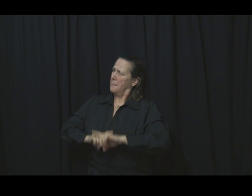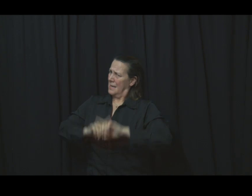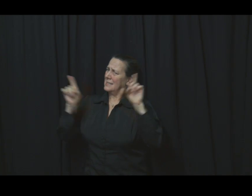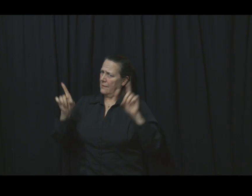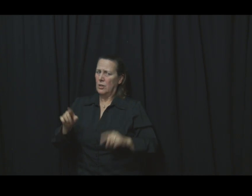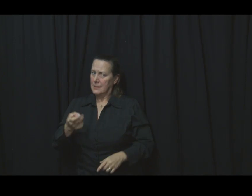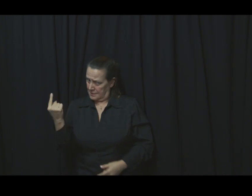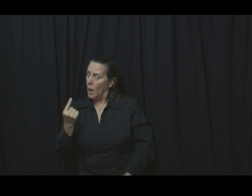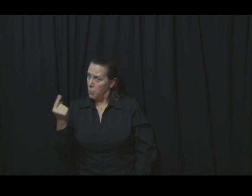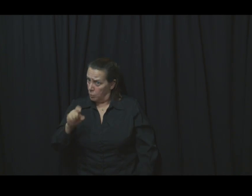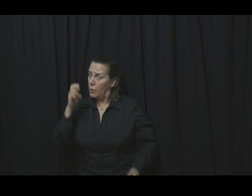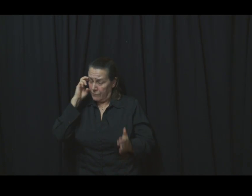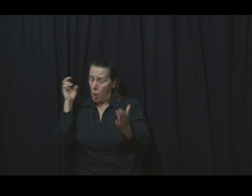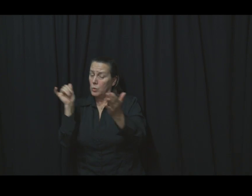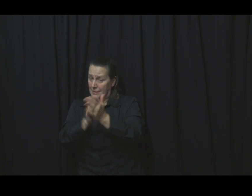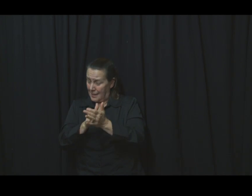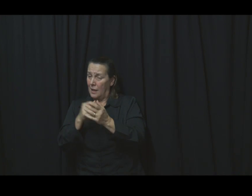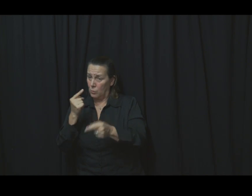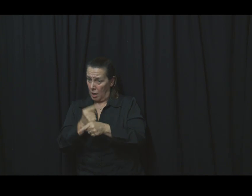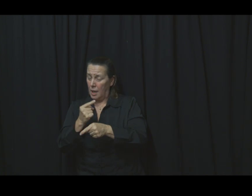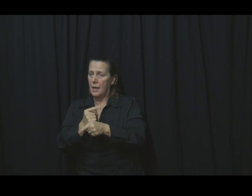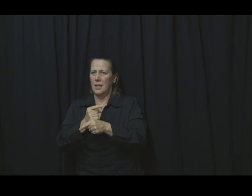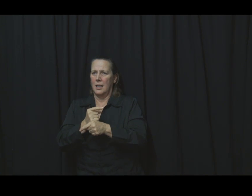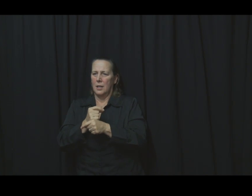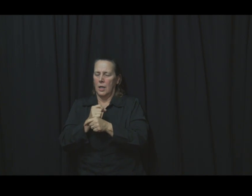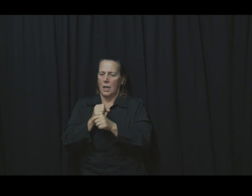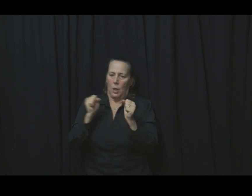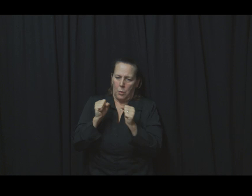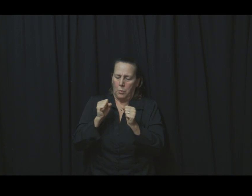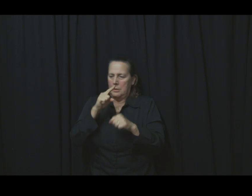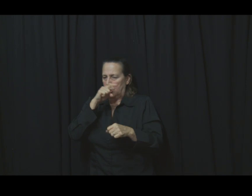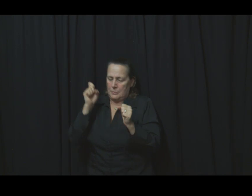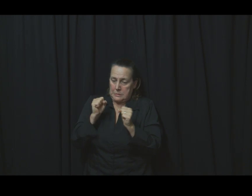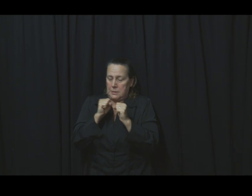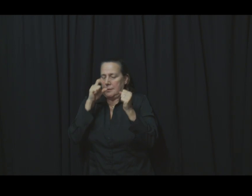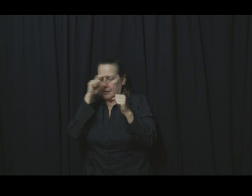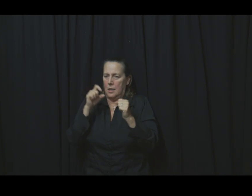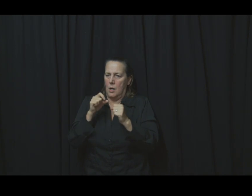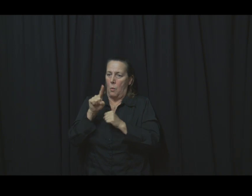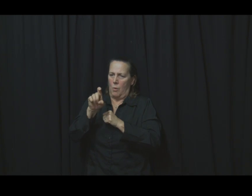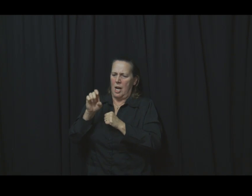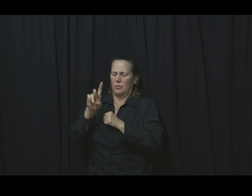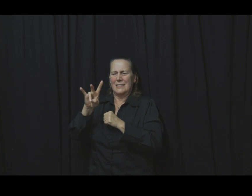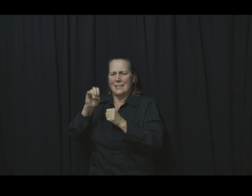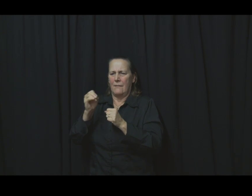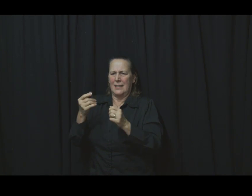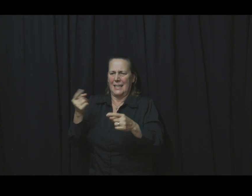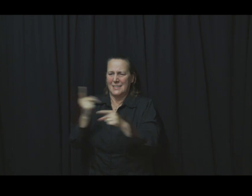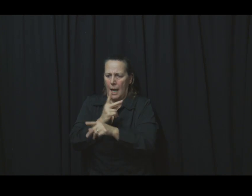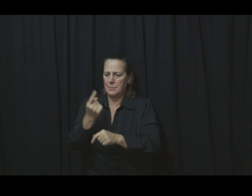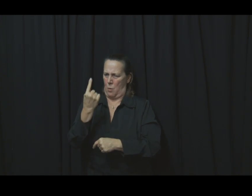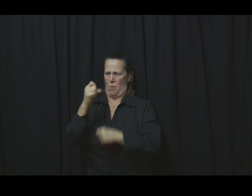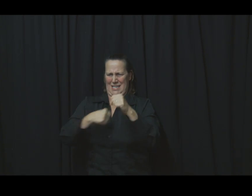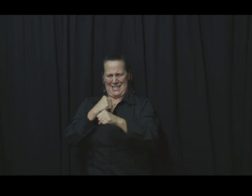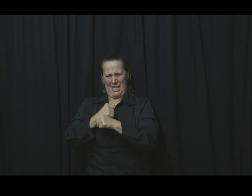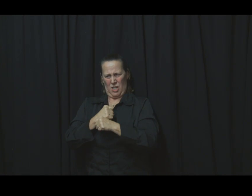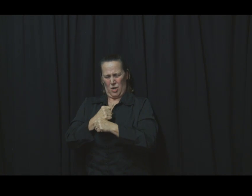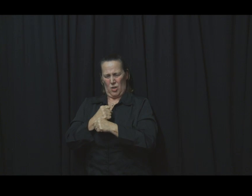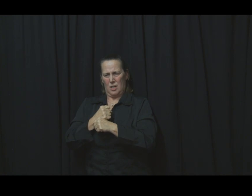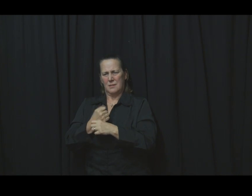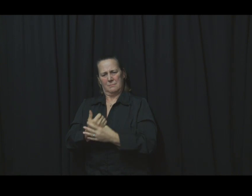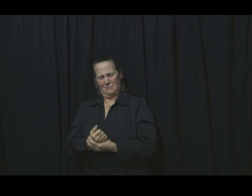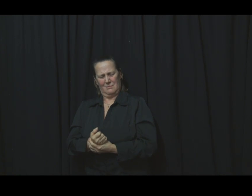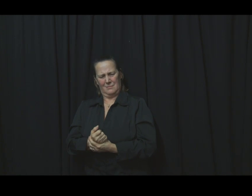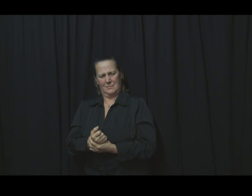Wow, wouldn't someone have noticed that there's been winter-summer 170 times one year? If we go